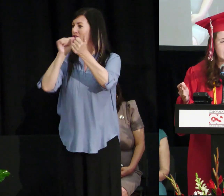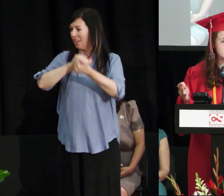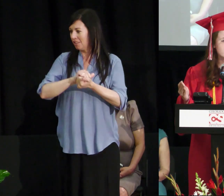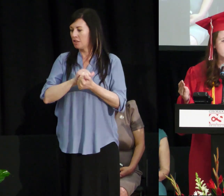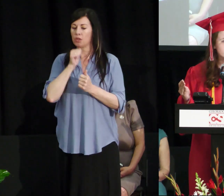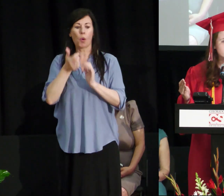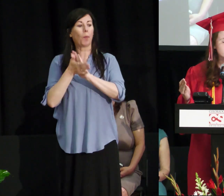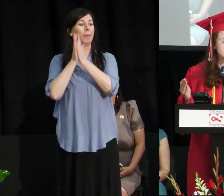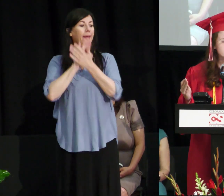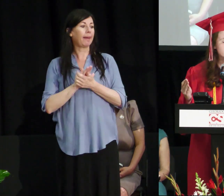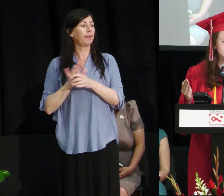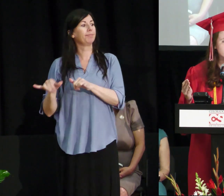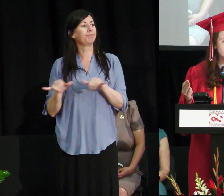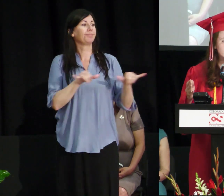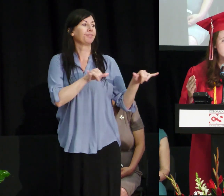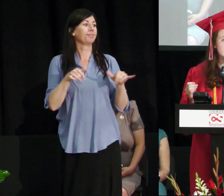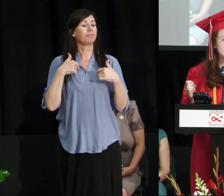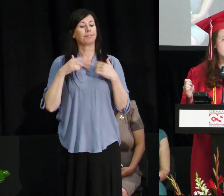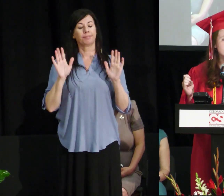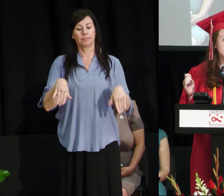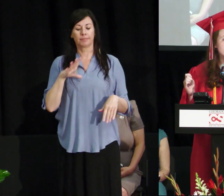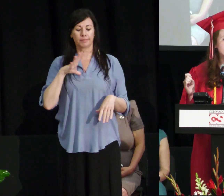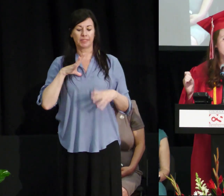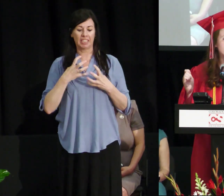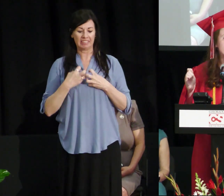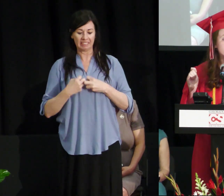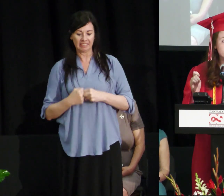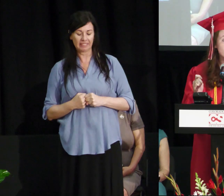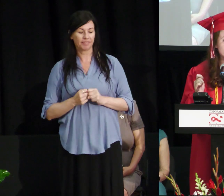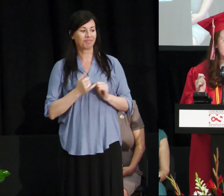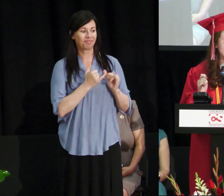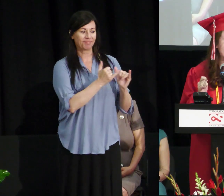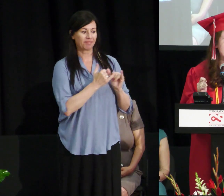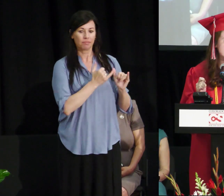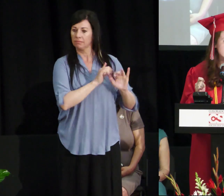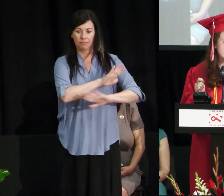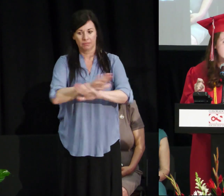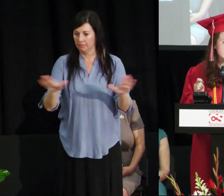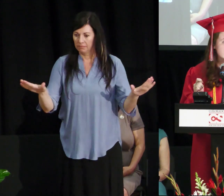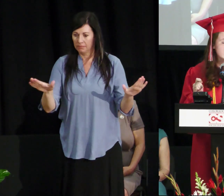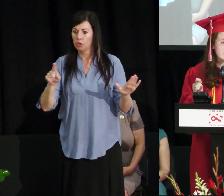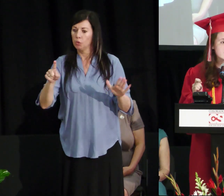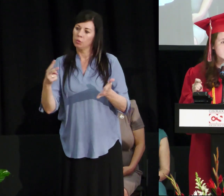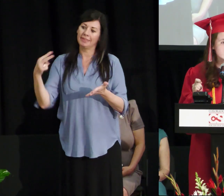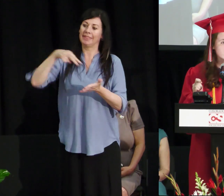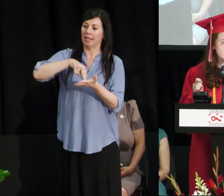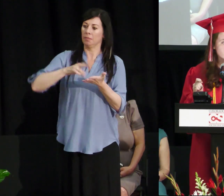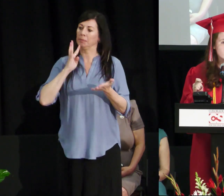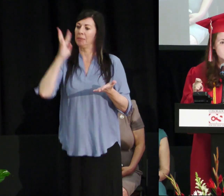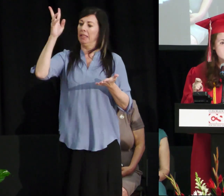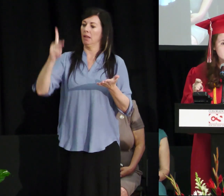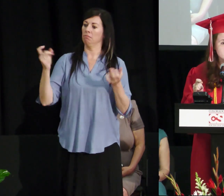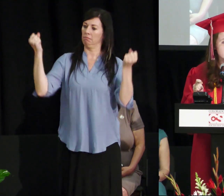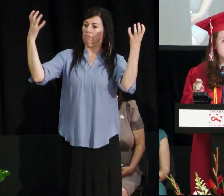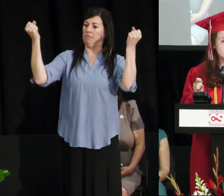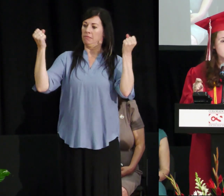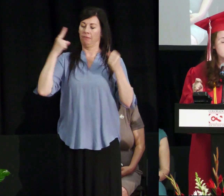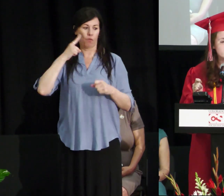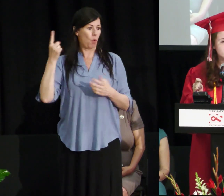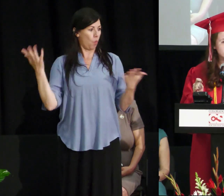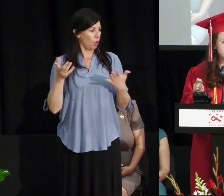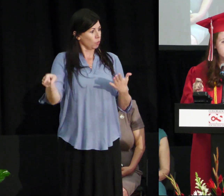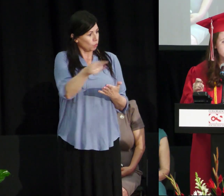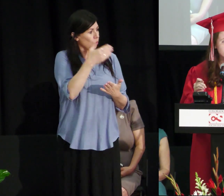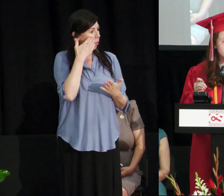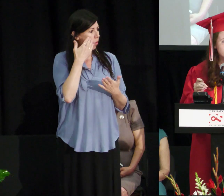of the crowd. Stand up for what you know is right and don't be afraid to.